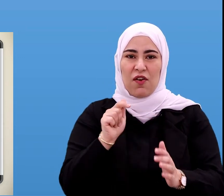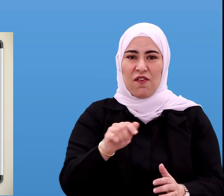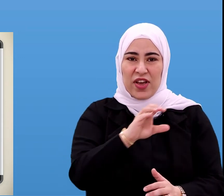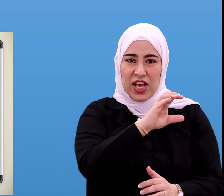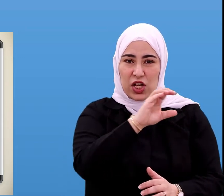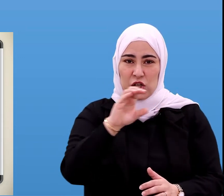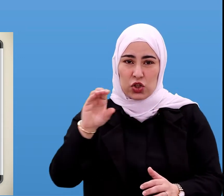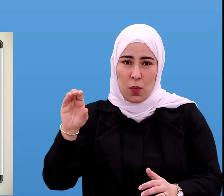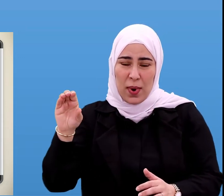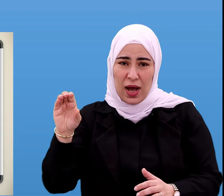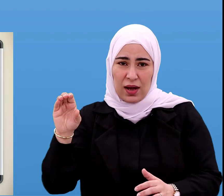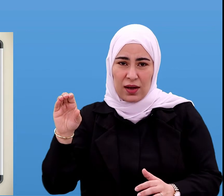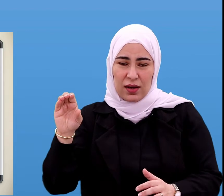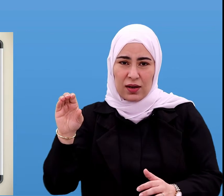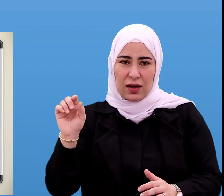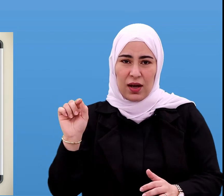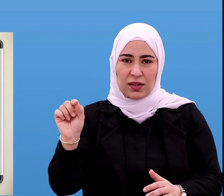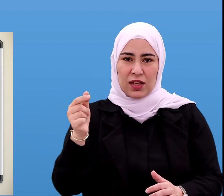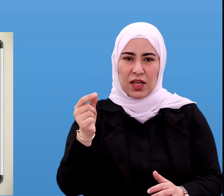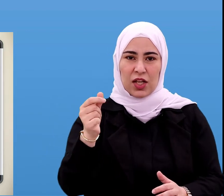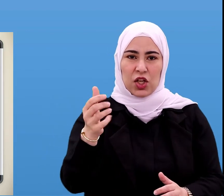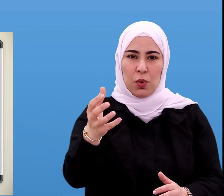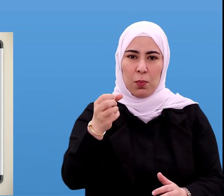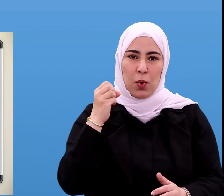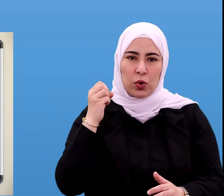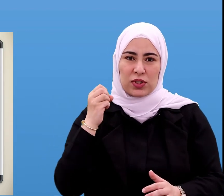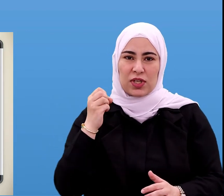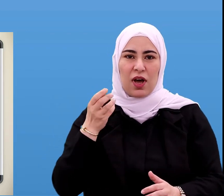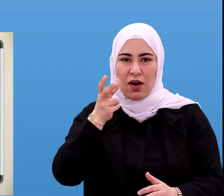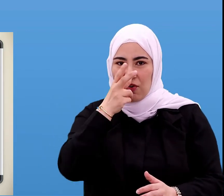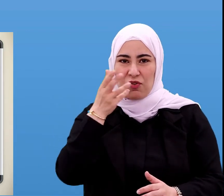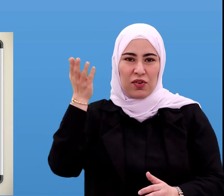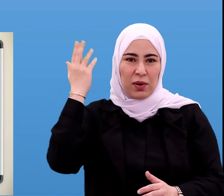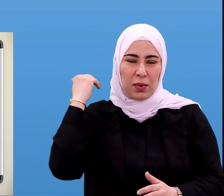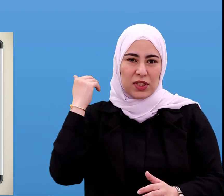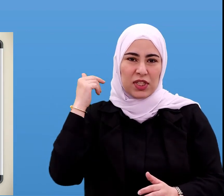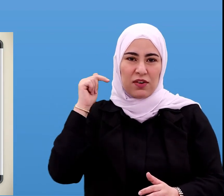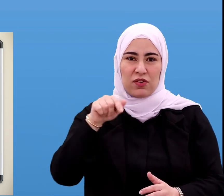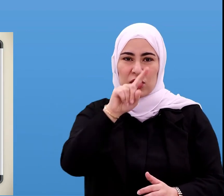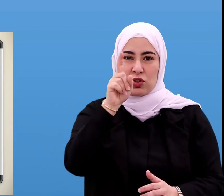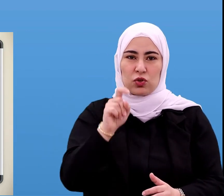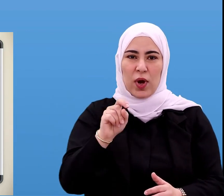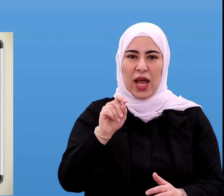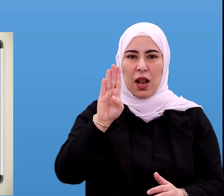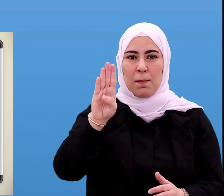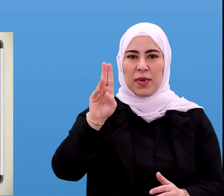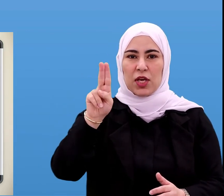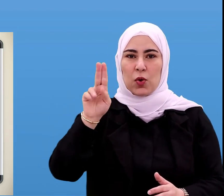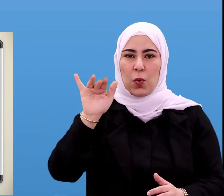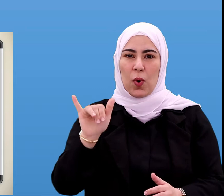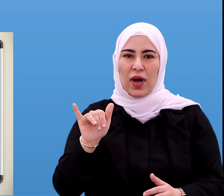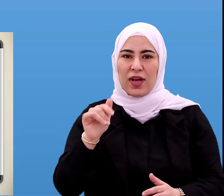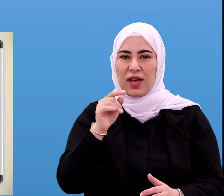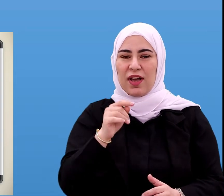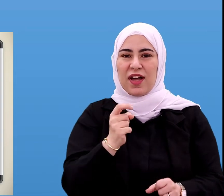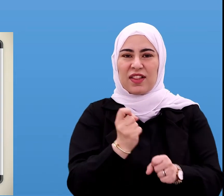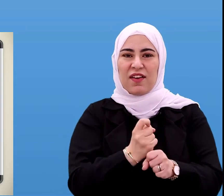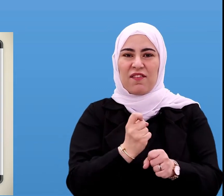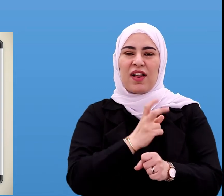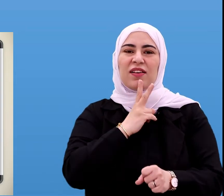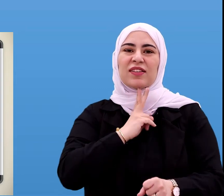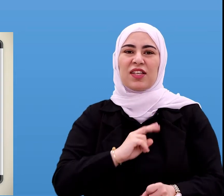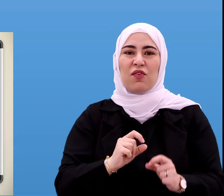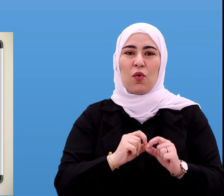because we used did in the question, we turned it into the infinitive and we said buy. Is it clear?